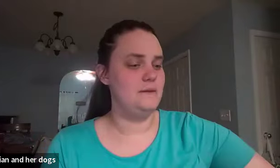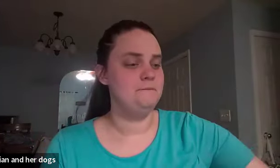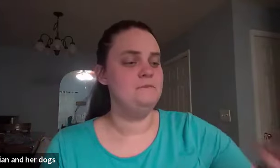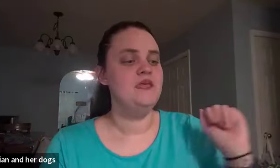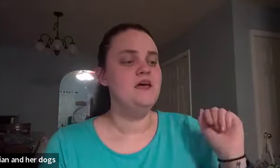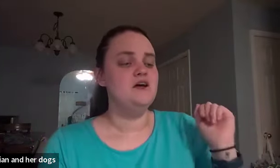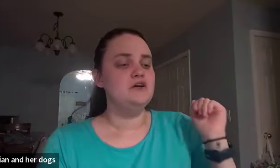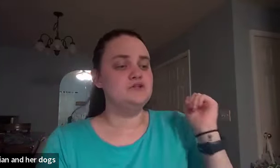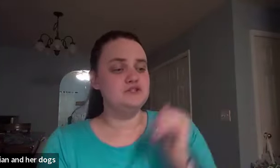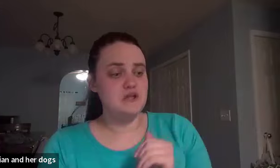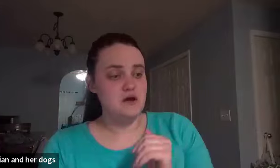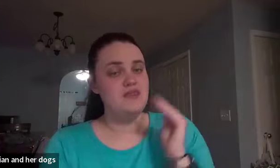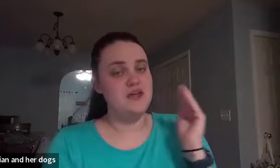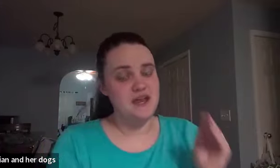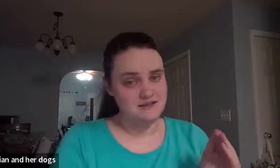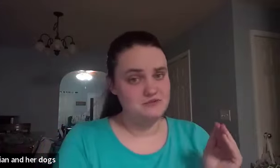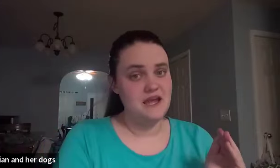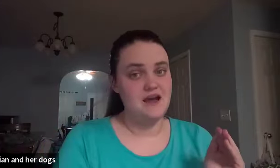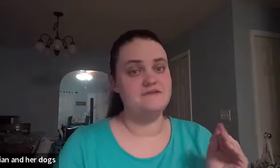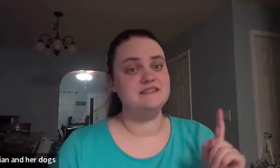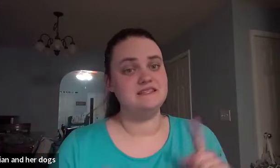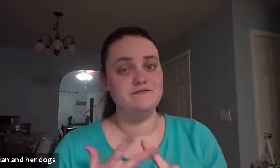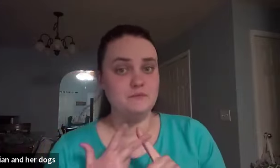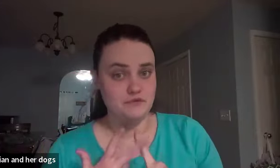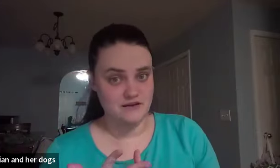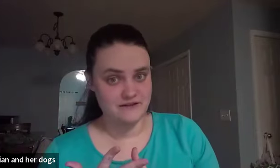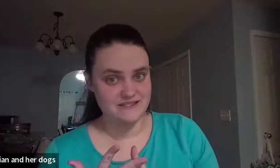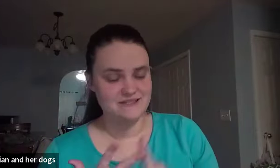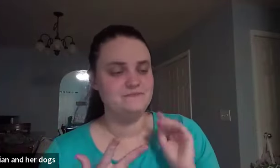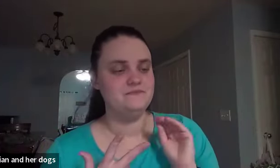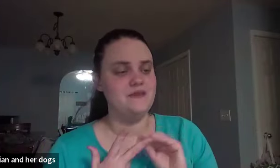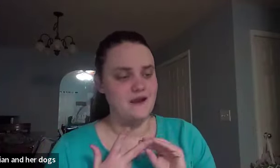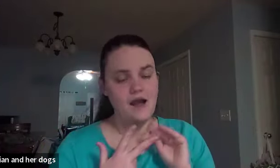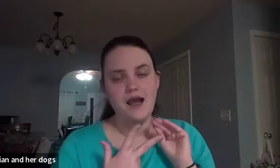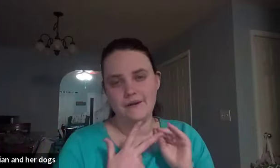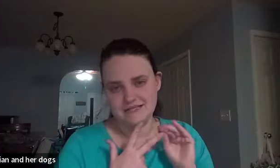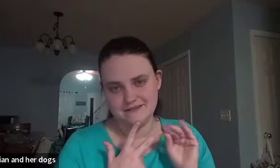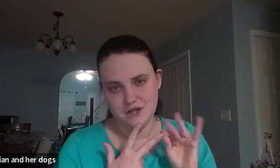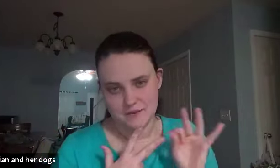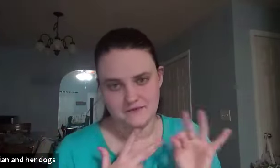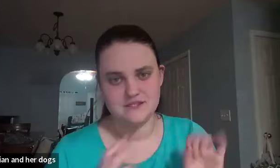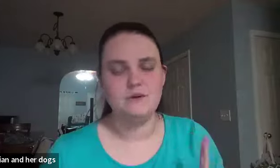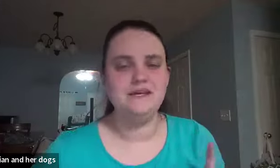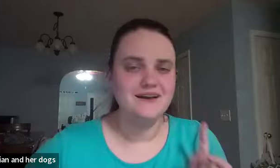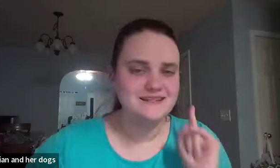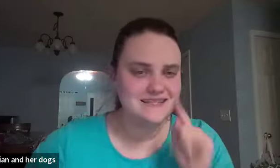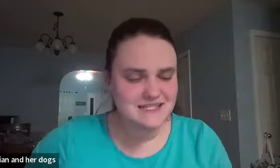Okay. So the next one we have is the sign for breakfast. Now, I always have to talk about this one because